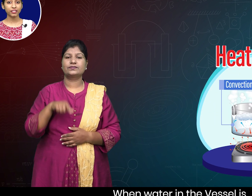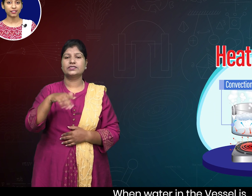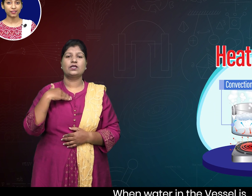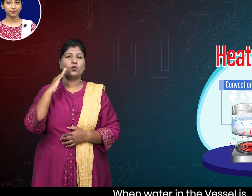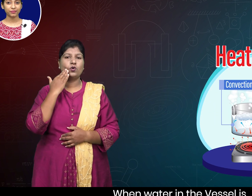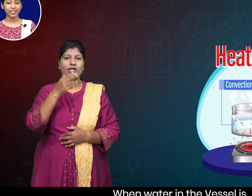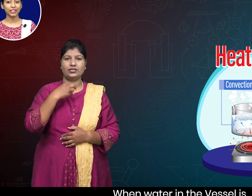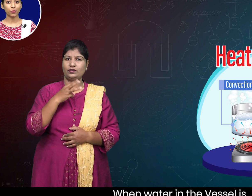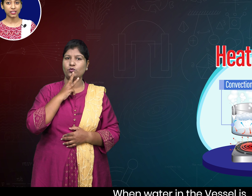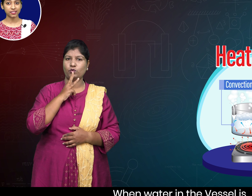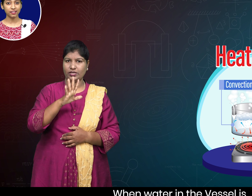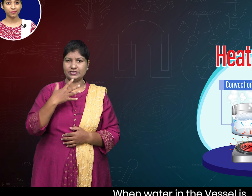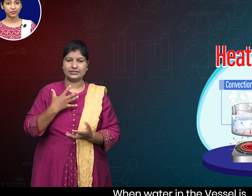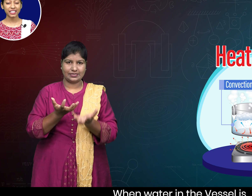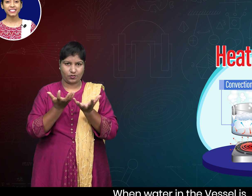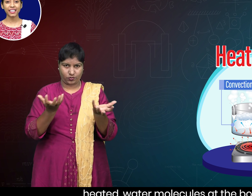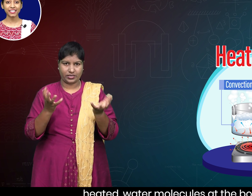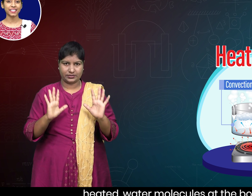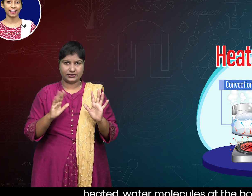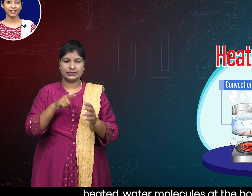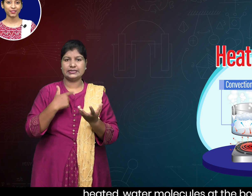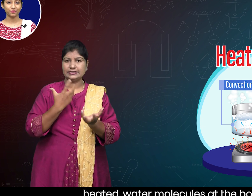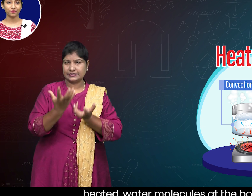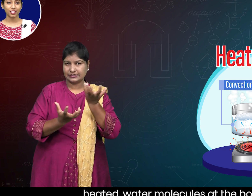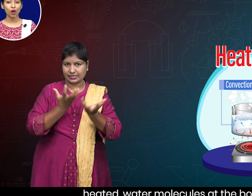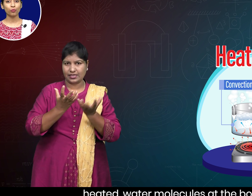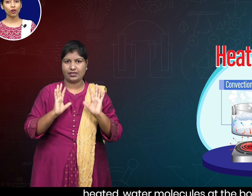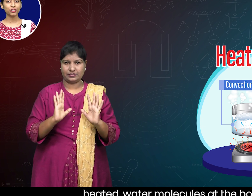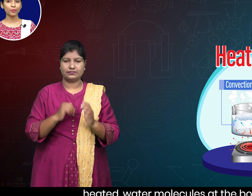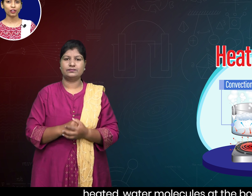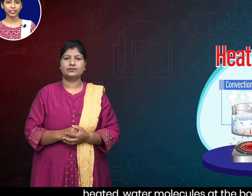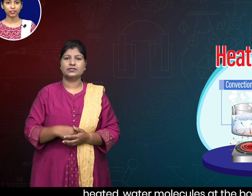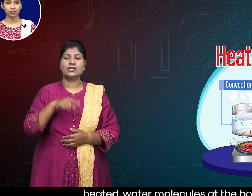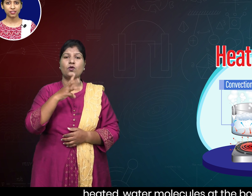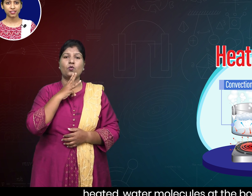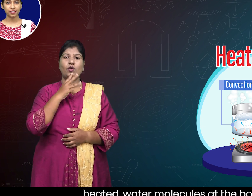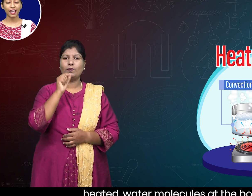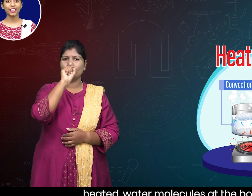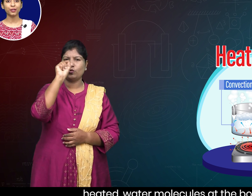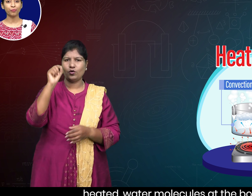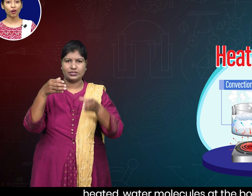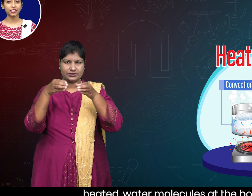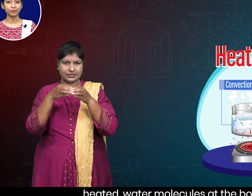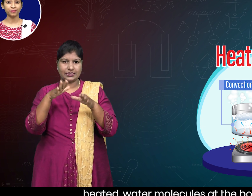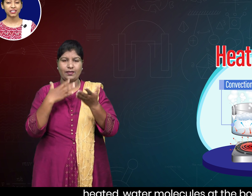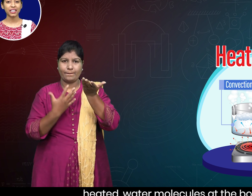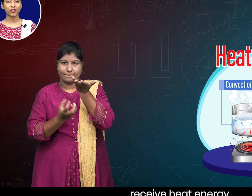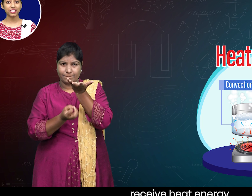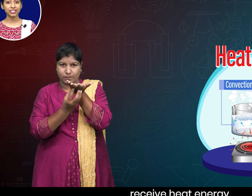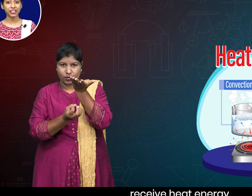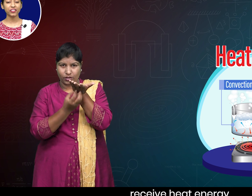When water in the vessel is heated, water molecules at the